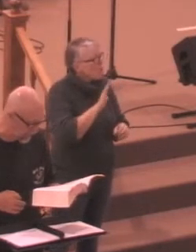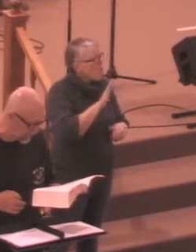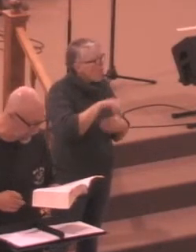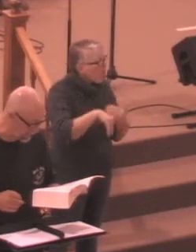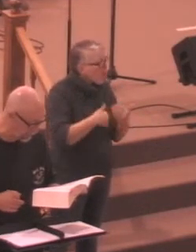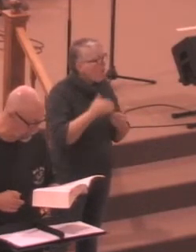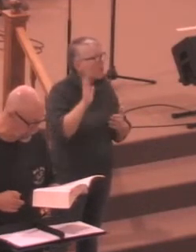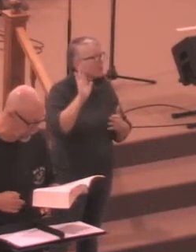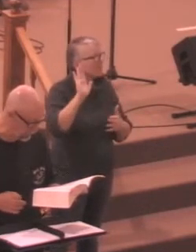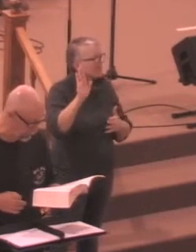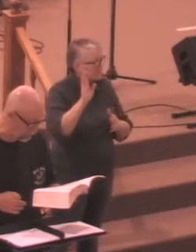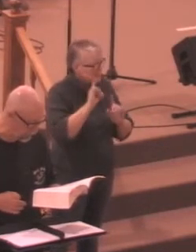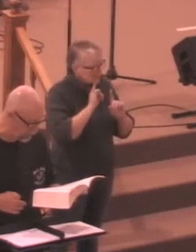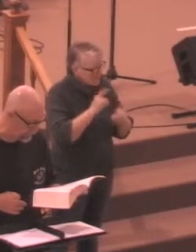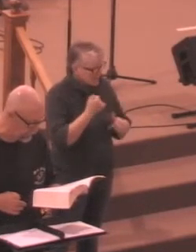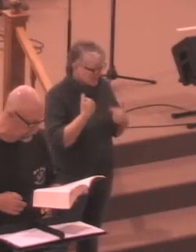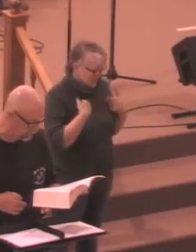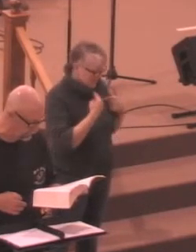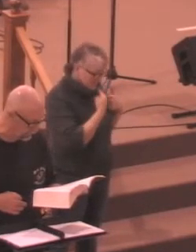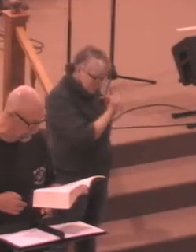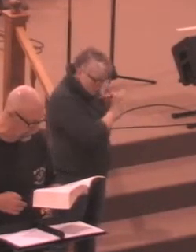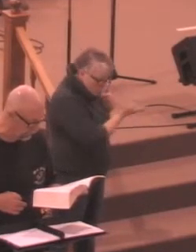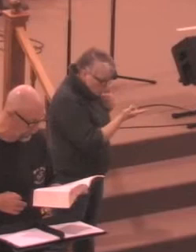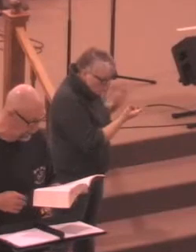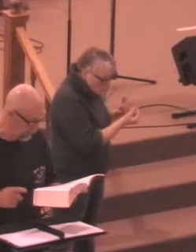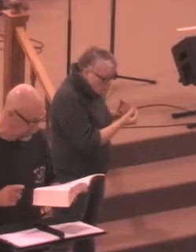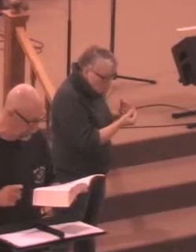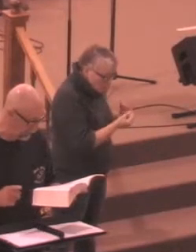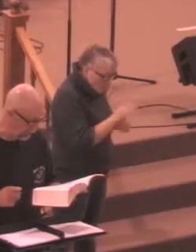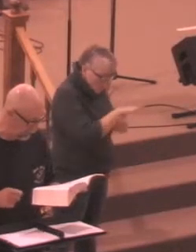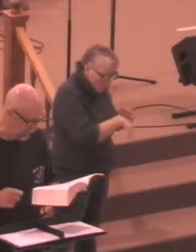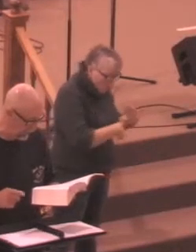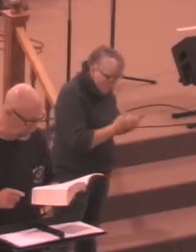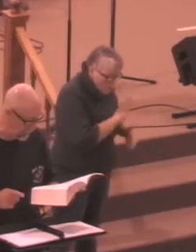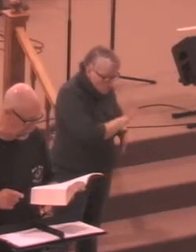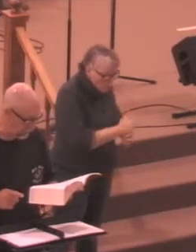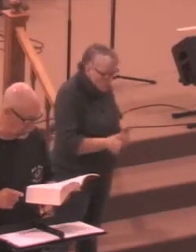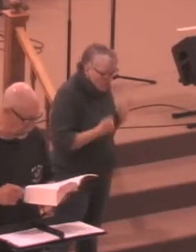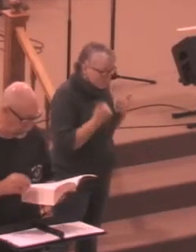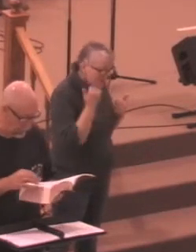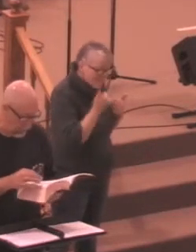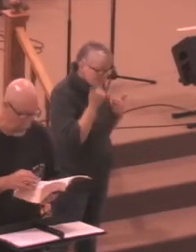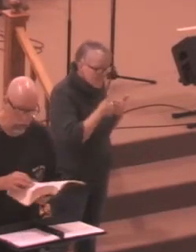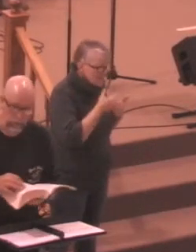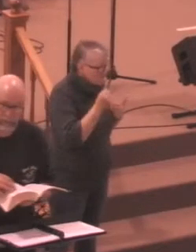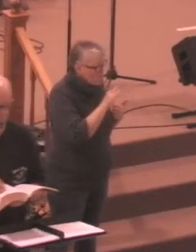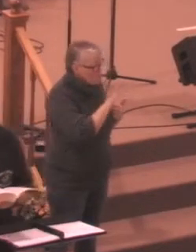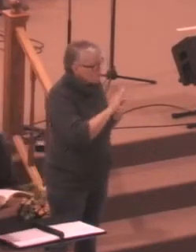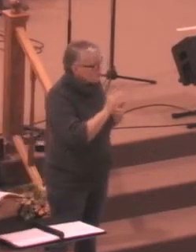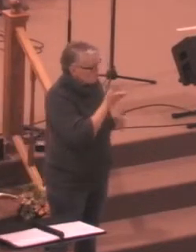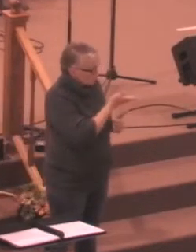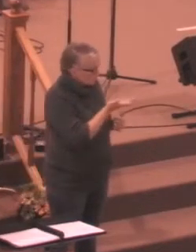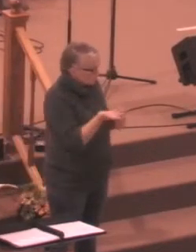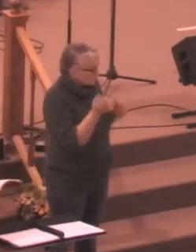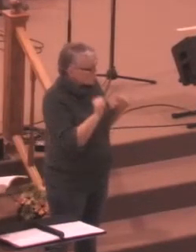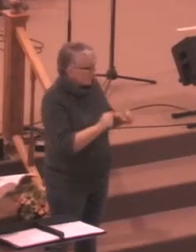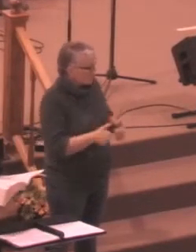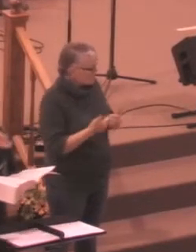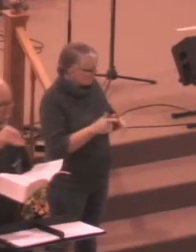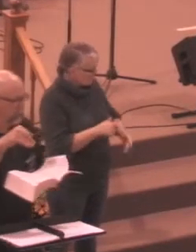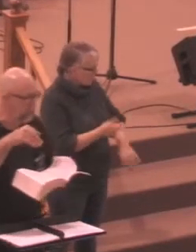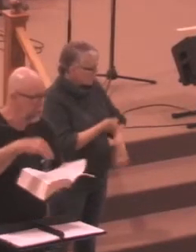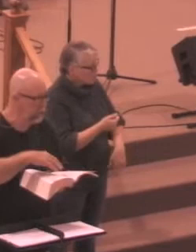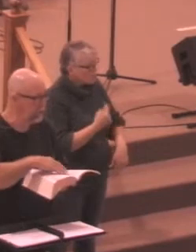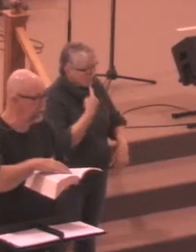commandments, which I am commanding you all the days of your life, so that your days may be prolonged. Who is he telling they're supposed to be doing this